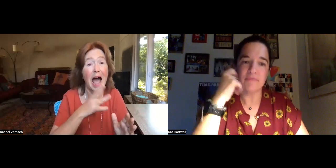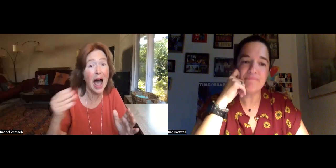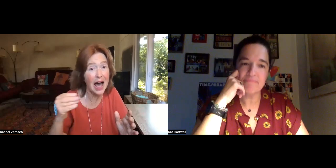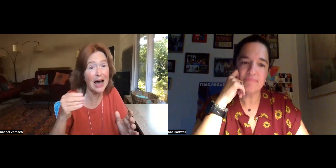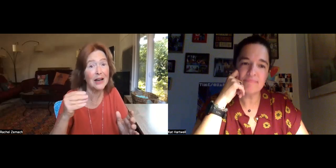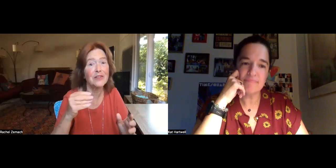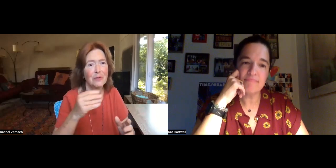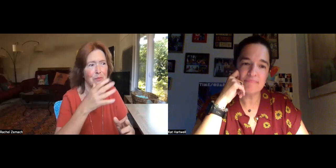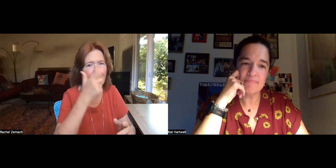Yeah. And